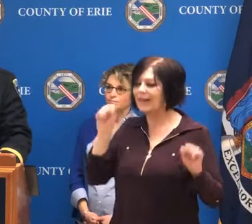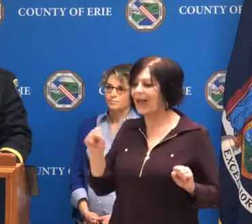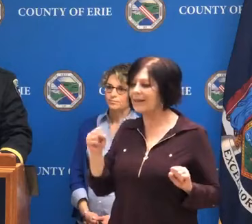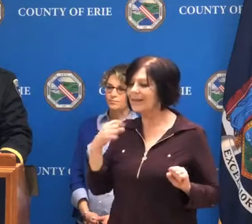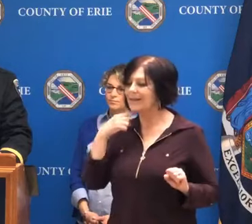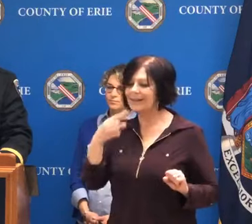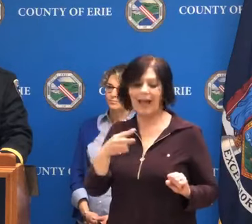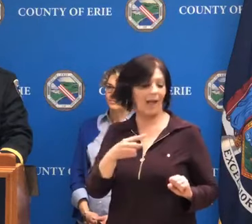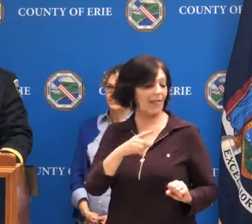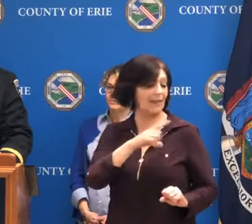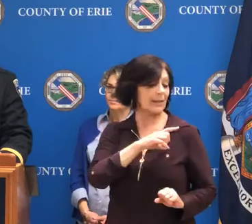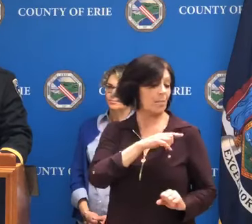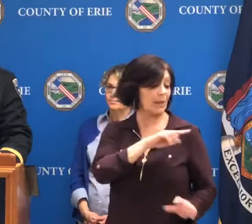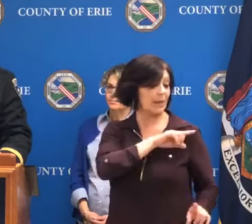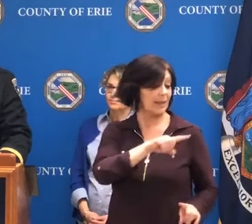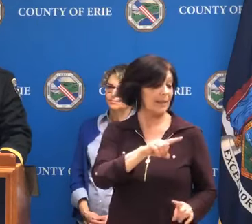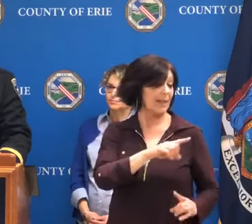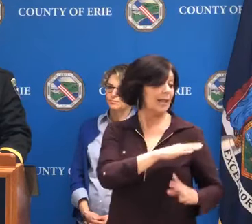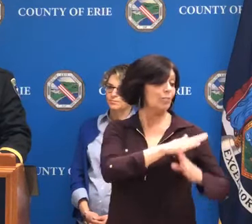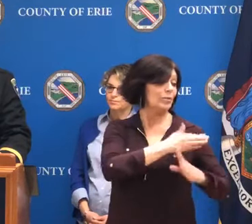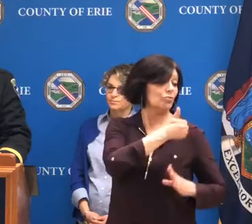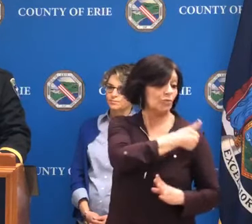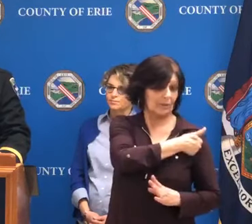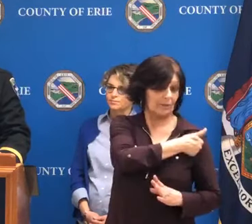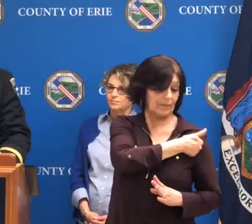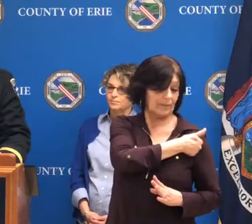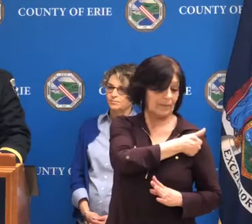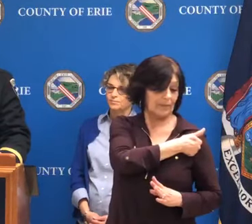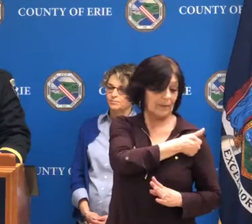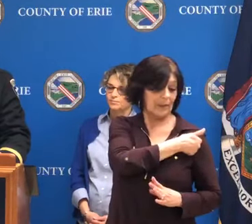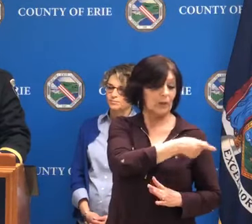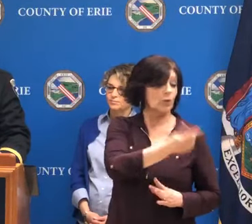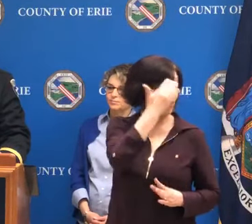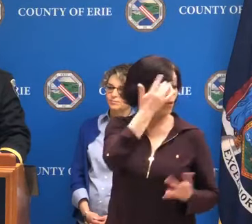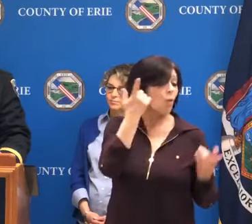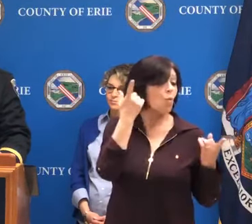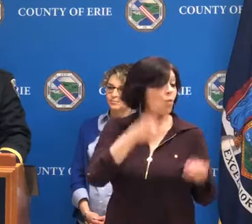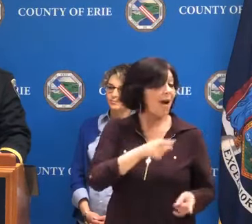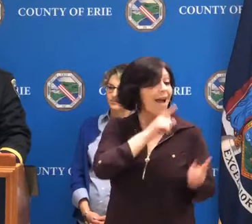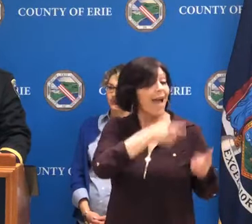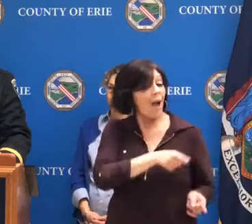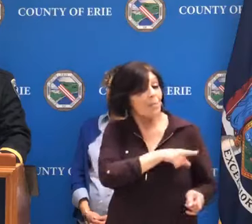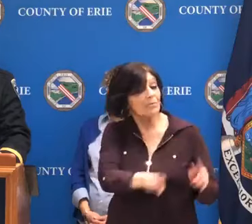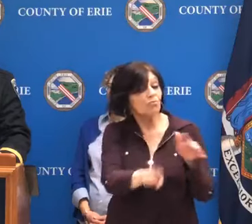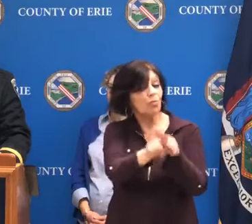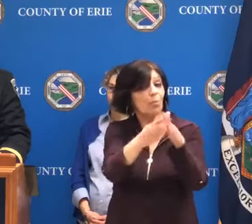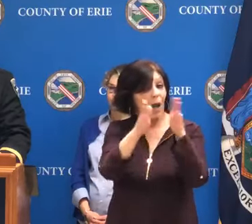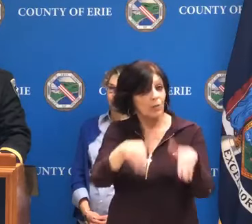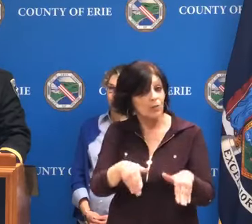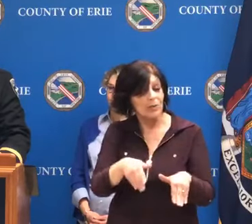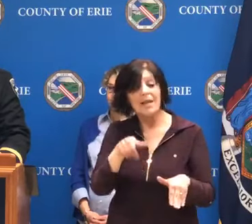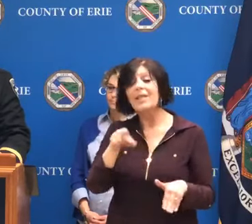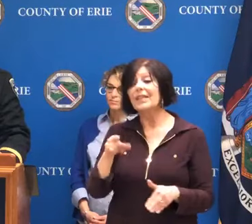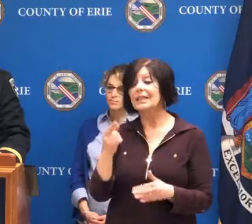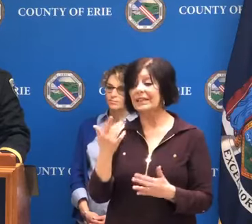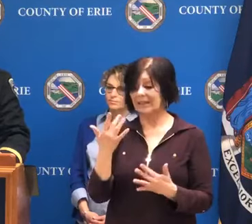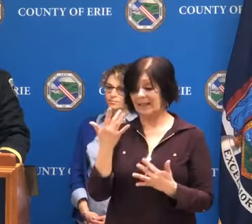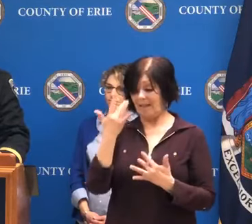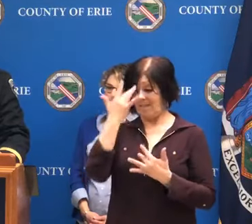deputy responding or the officer that what they're going to be encountering. This virus is silent